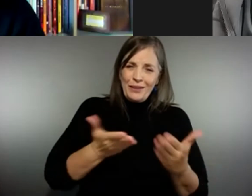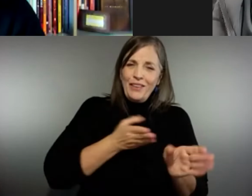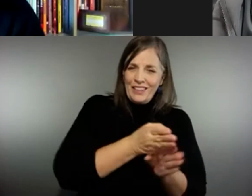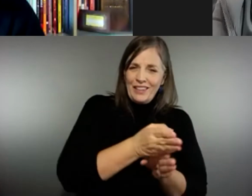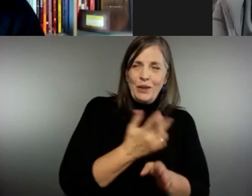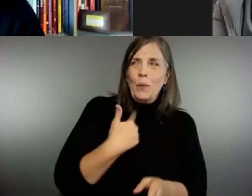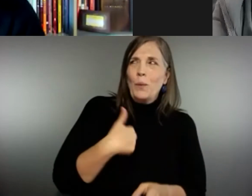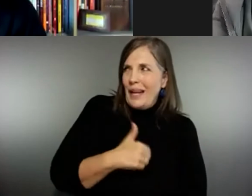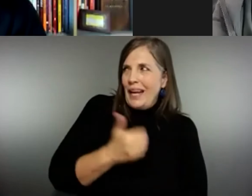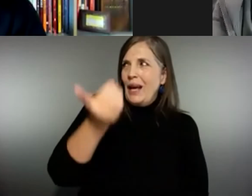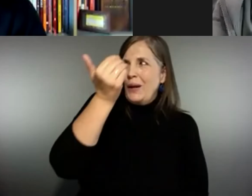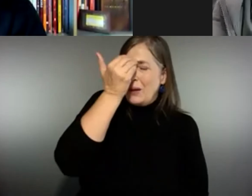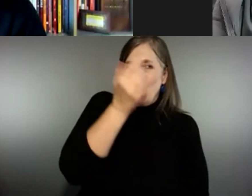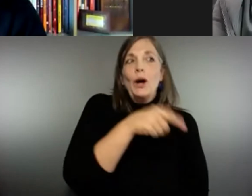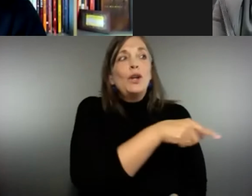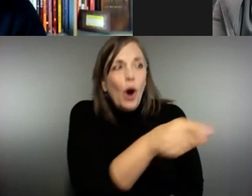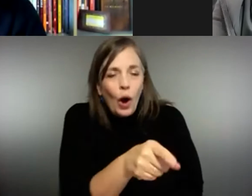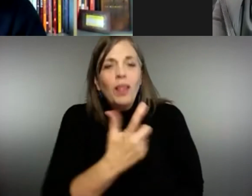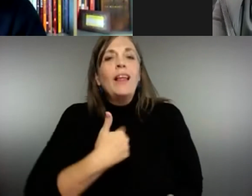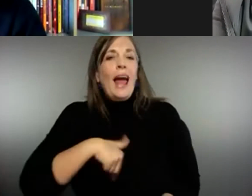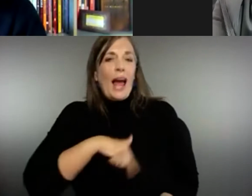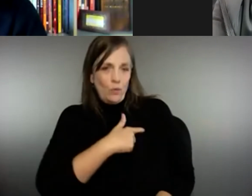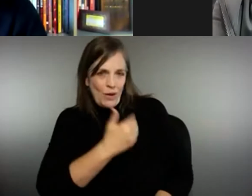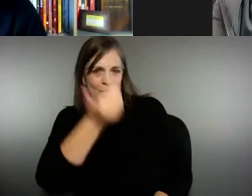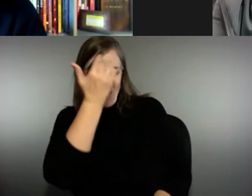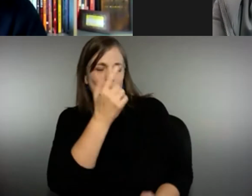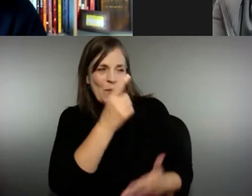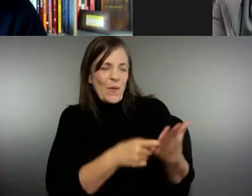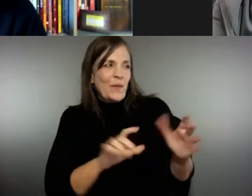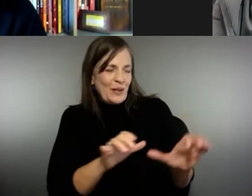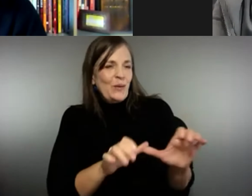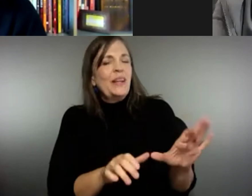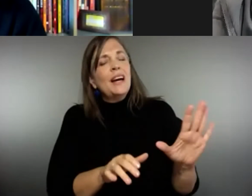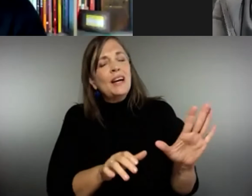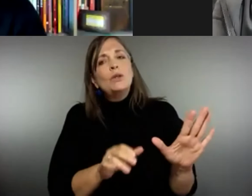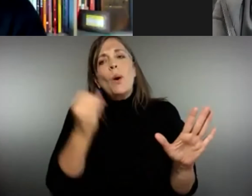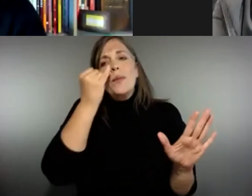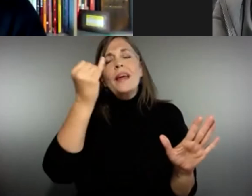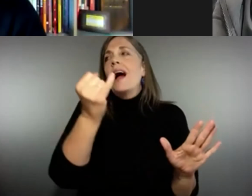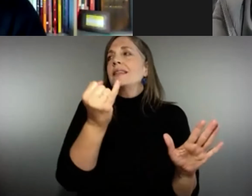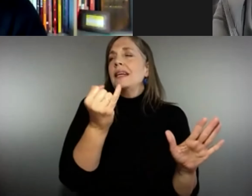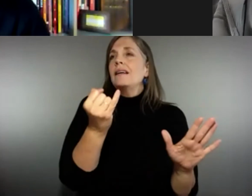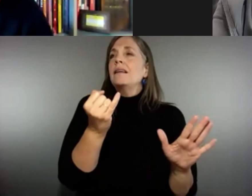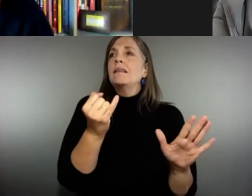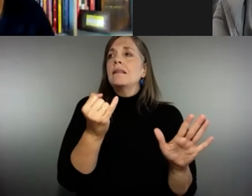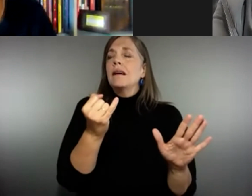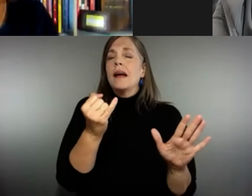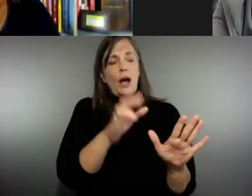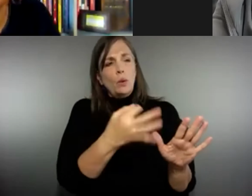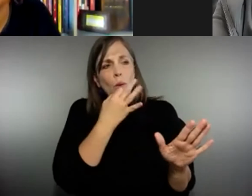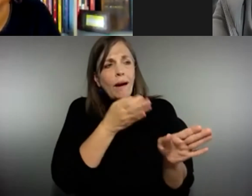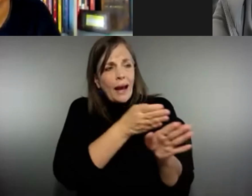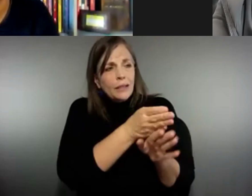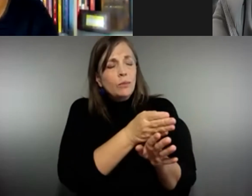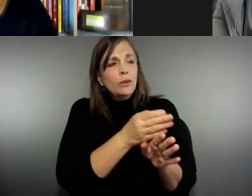what we're doing we y'all know what you're um and um you know the idea of deferring to your expertise of